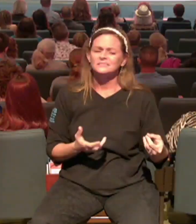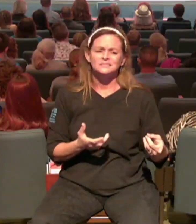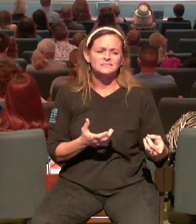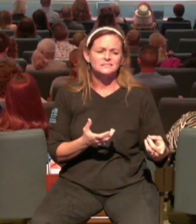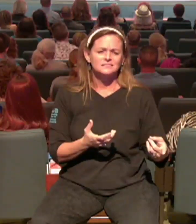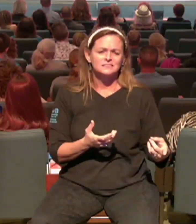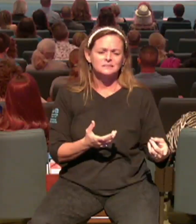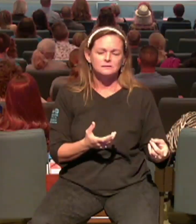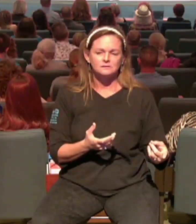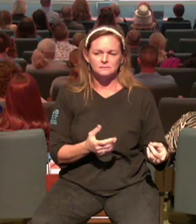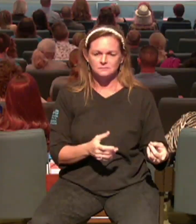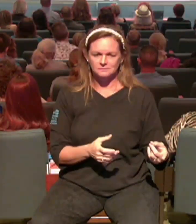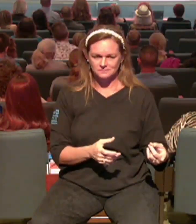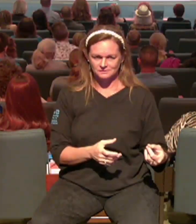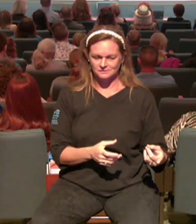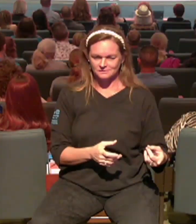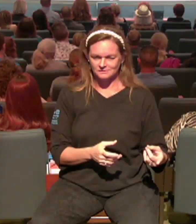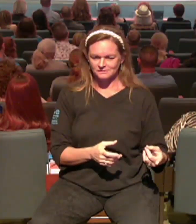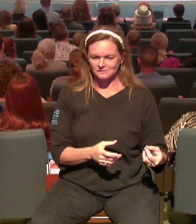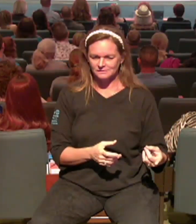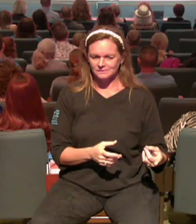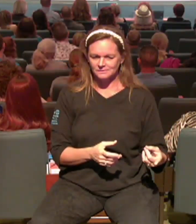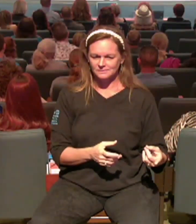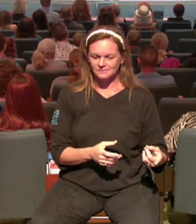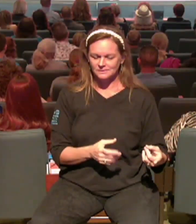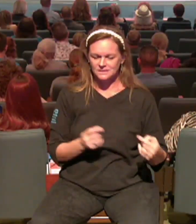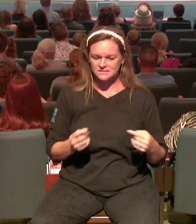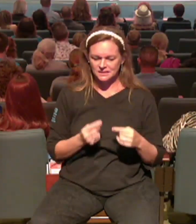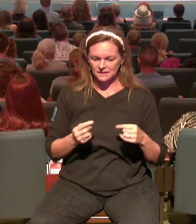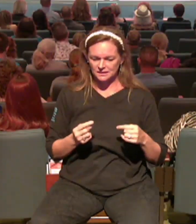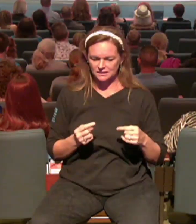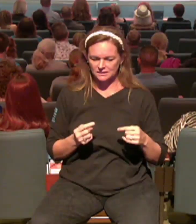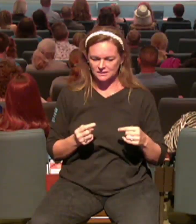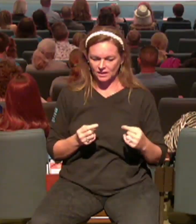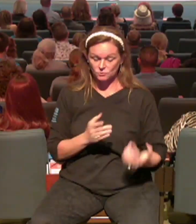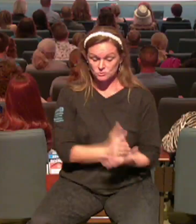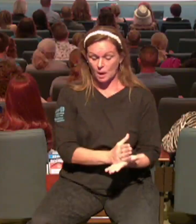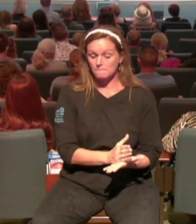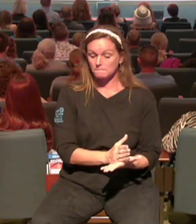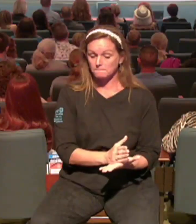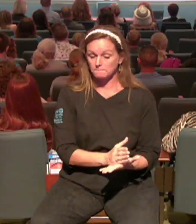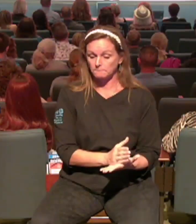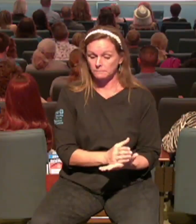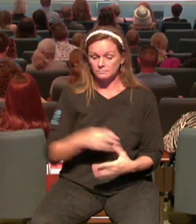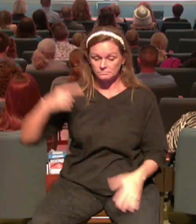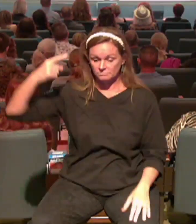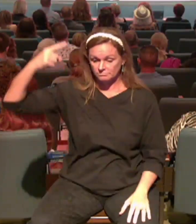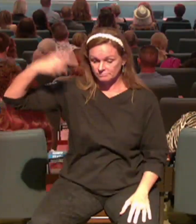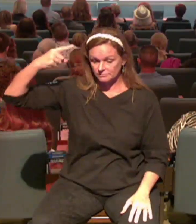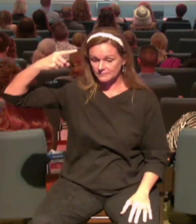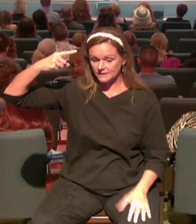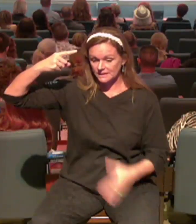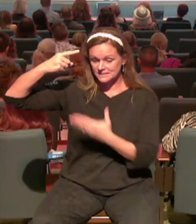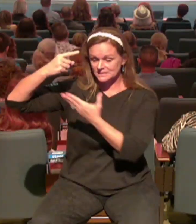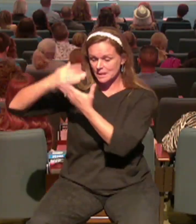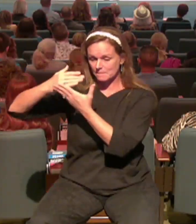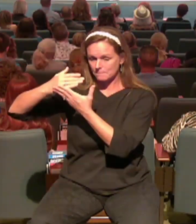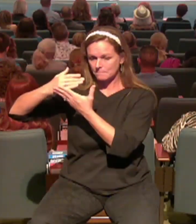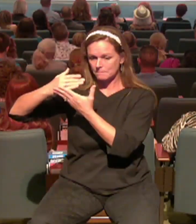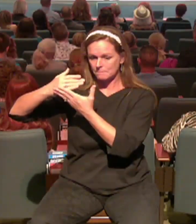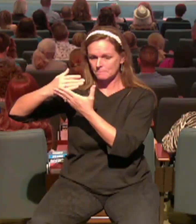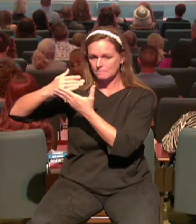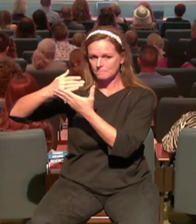But your word is let go of sin. For some of you today, it's let go of the